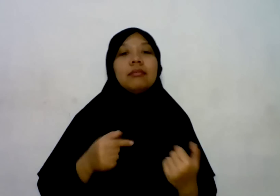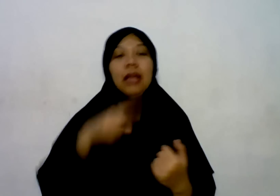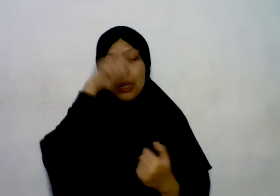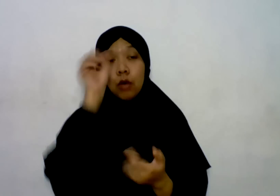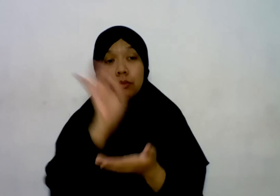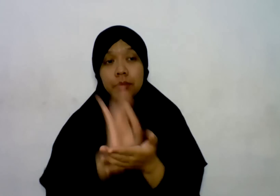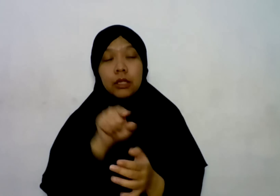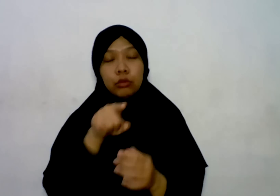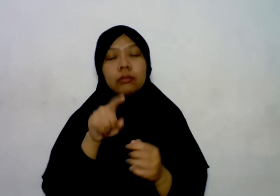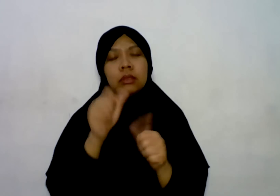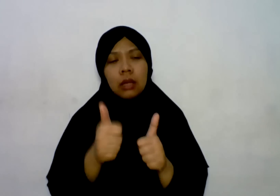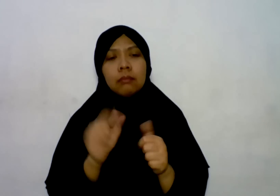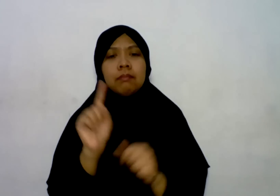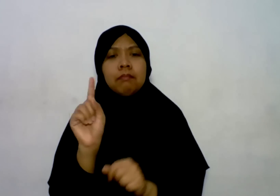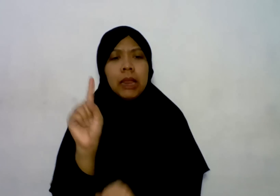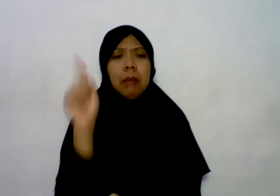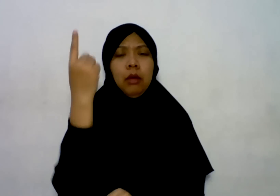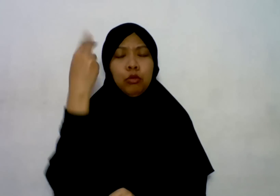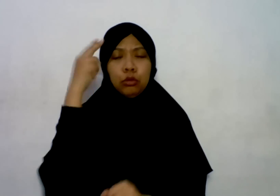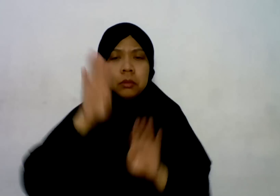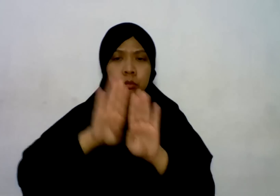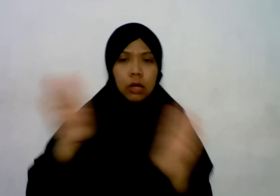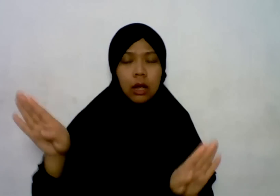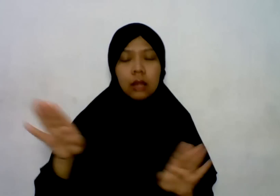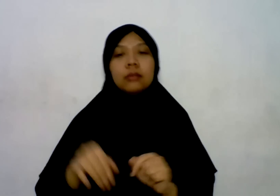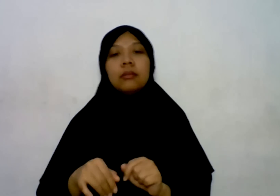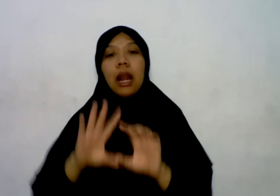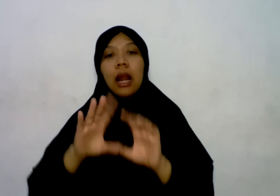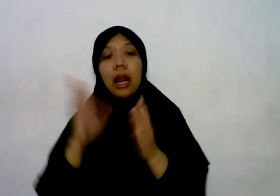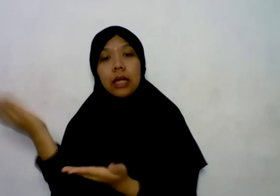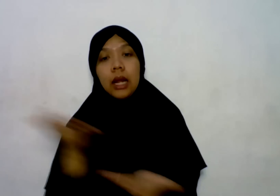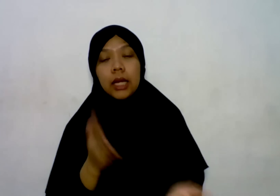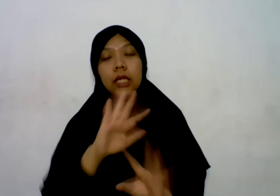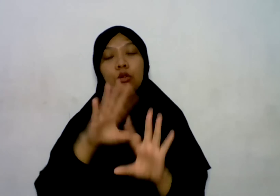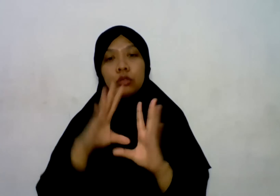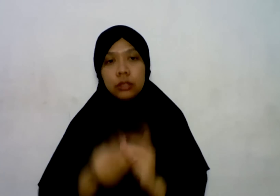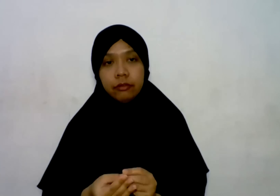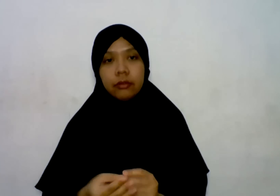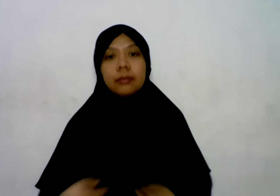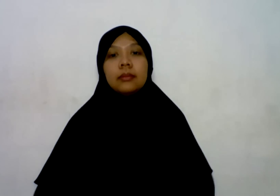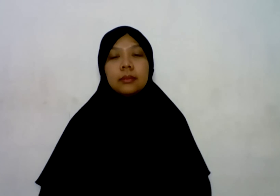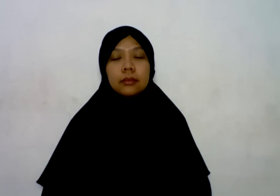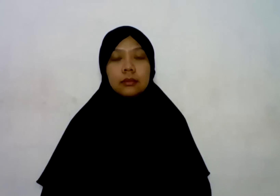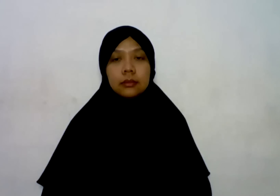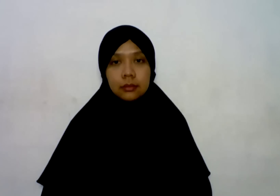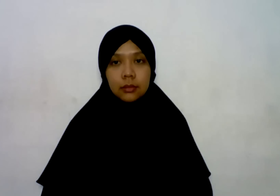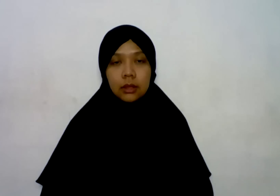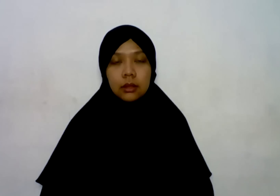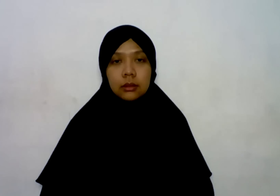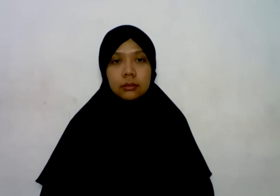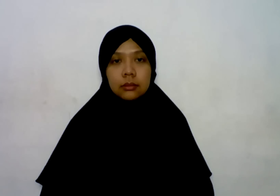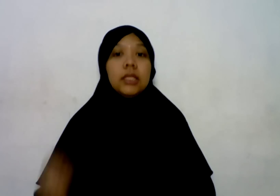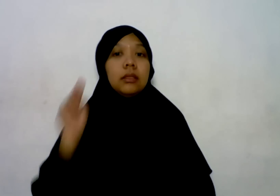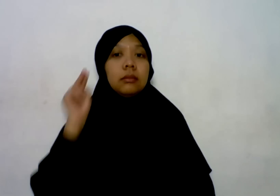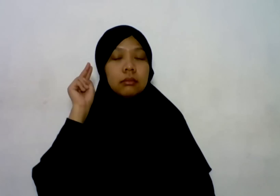with disabilities. And lucky us, congratulations for Pak Rector and also for Ibu Zubaidah Ningsih. Last year, we